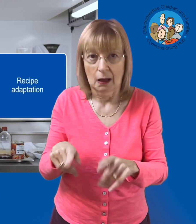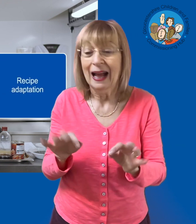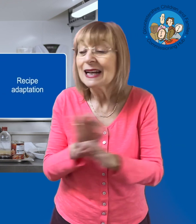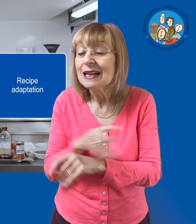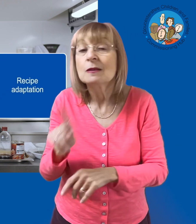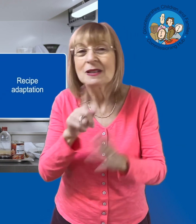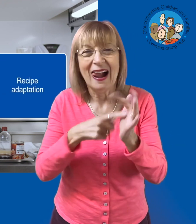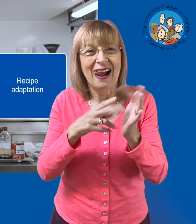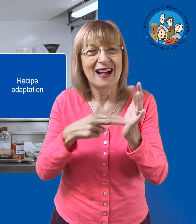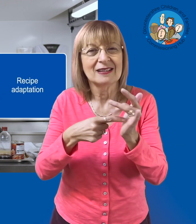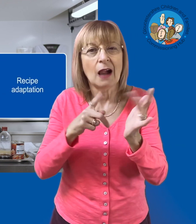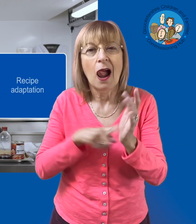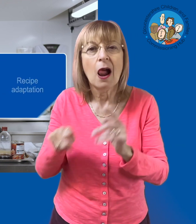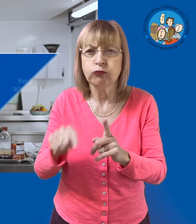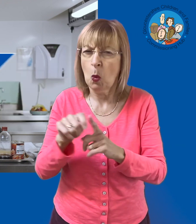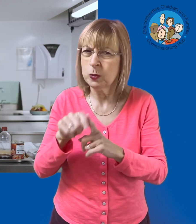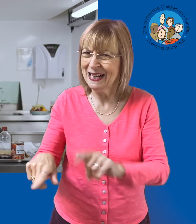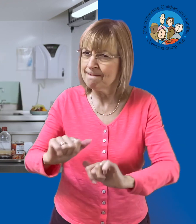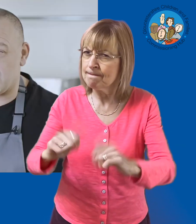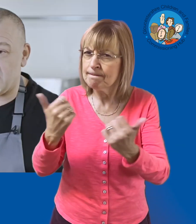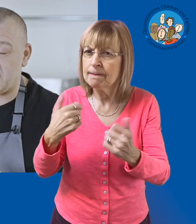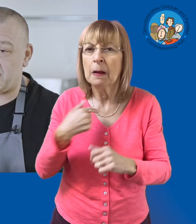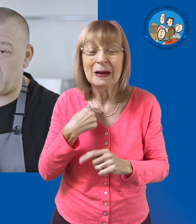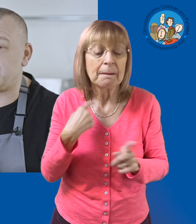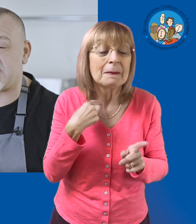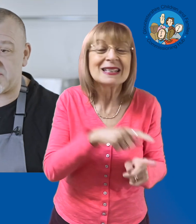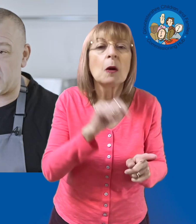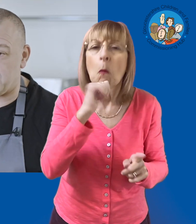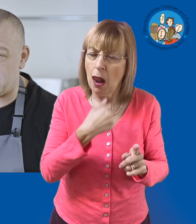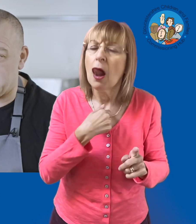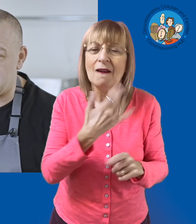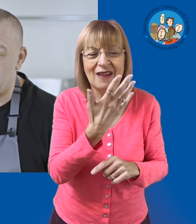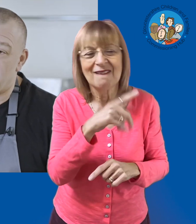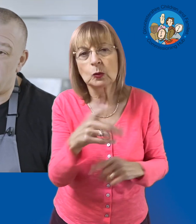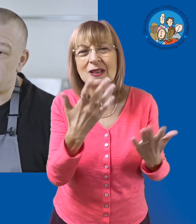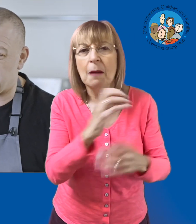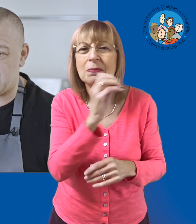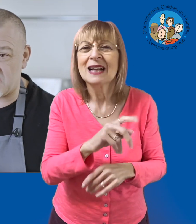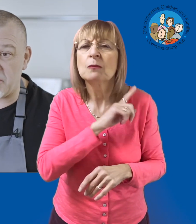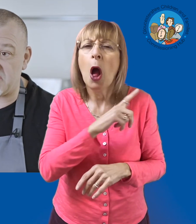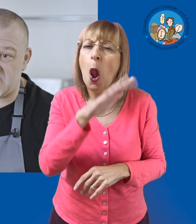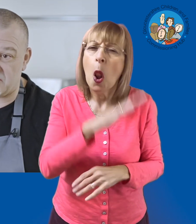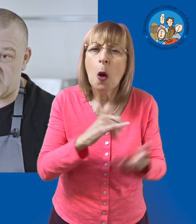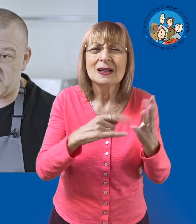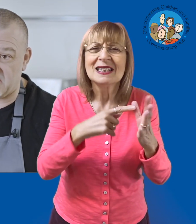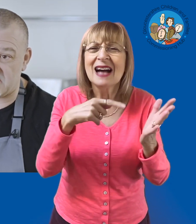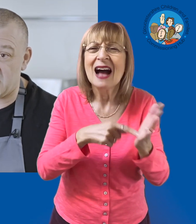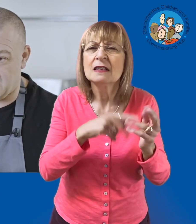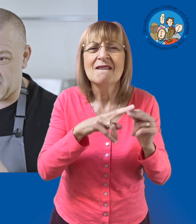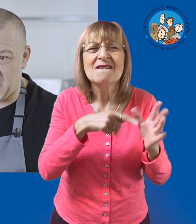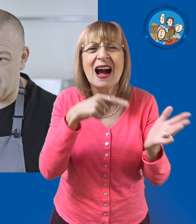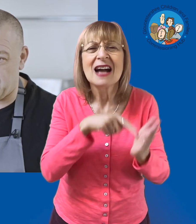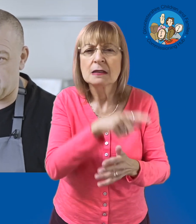of lentils as our protein source, then I'd choose a 5 to 10% minced meat, just because it's lower in saturated